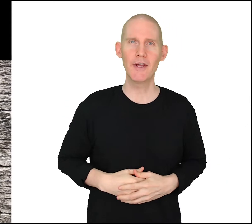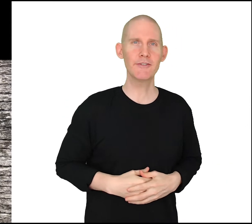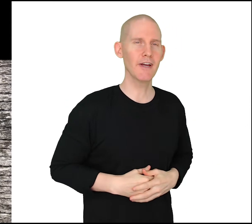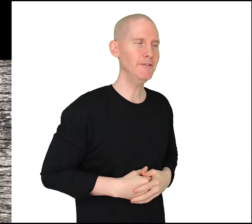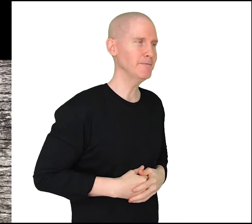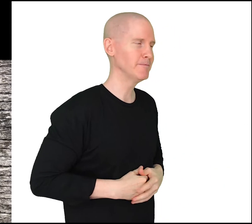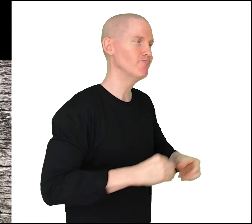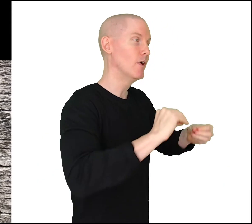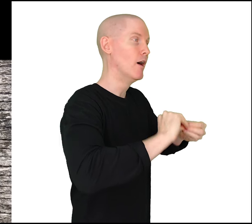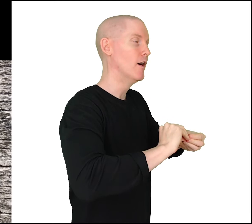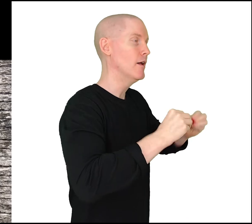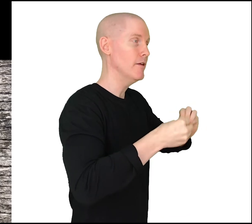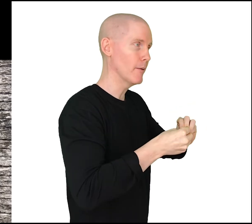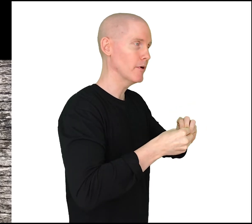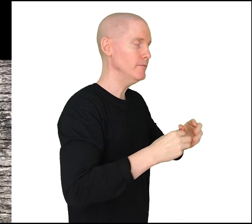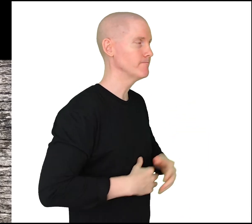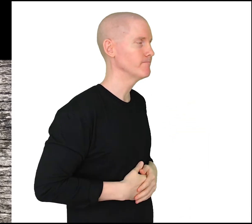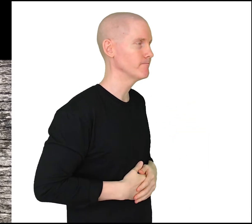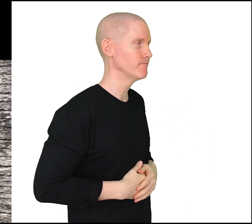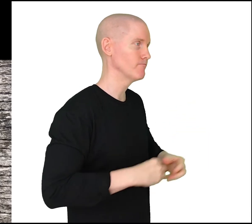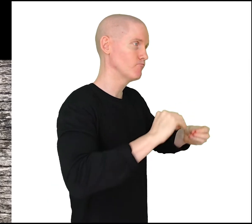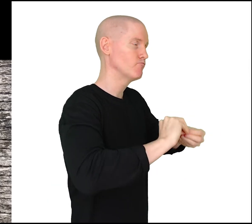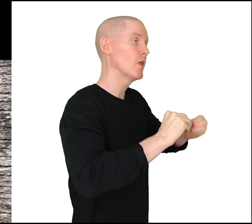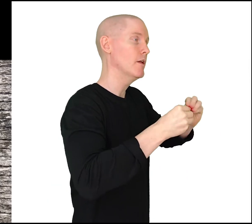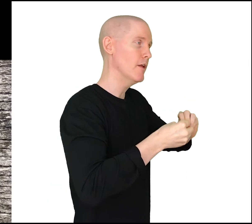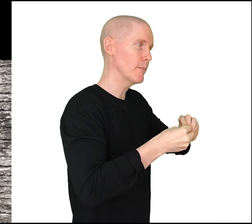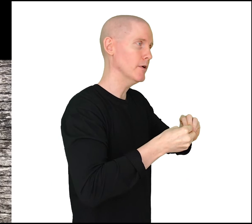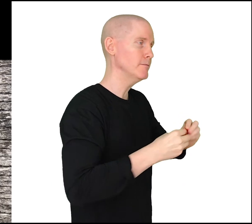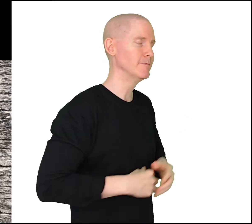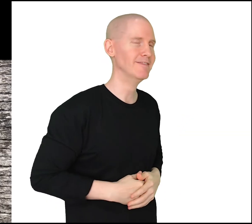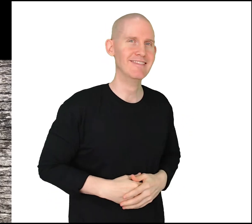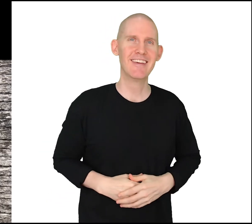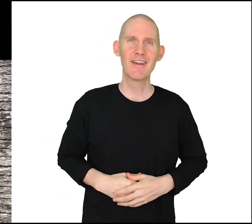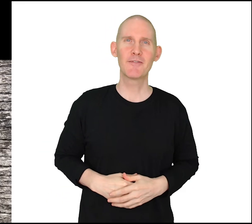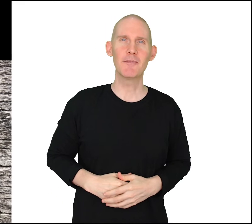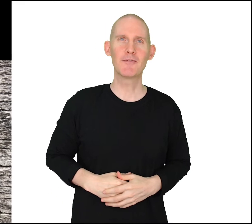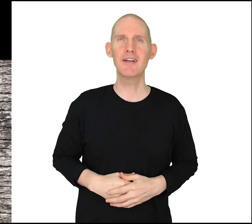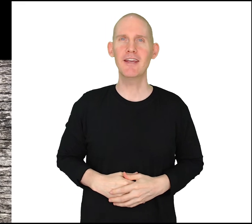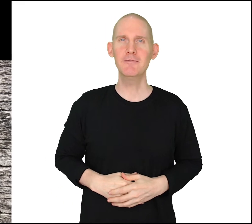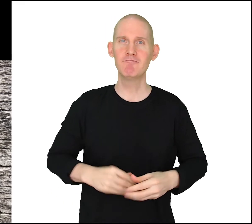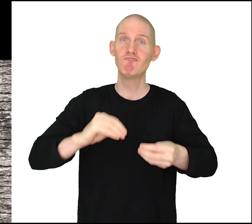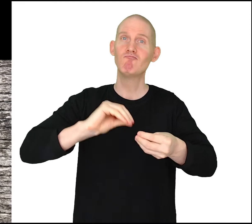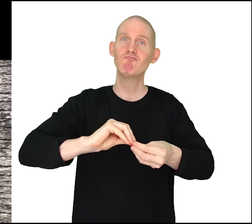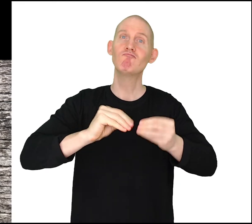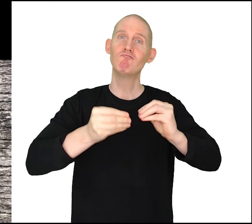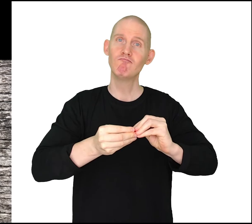From the other side. Number. Number. From the front again.